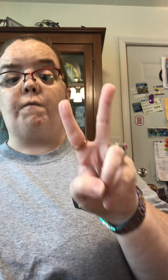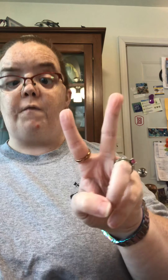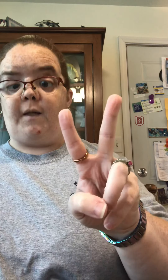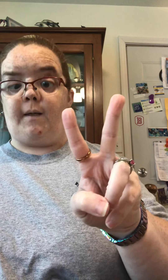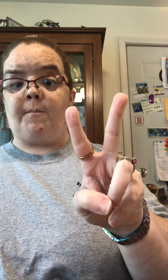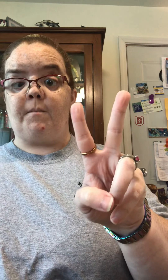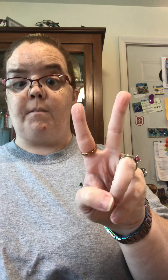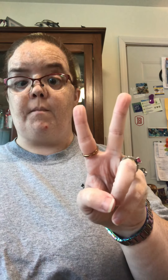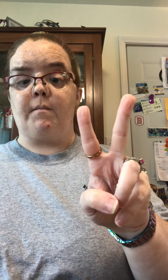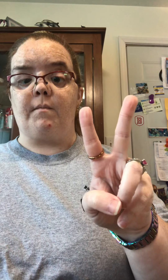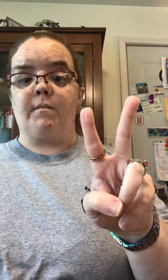V,